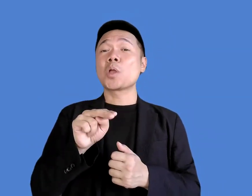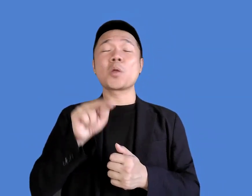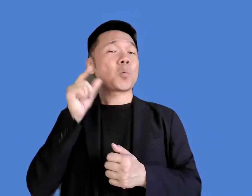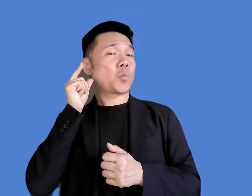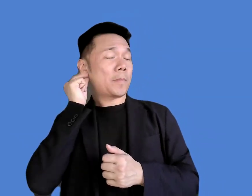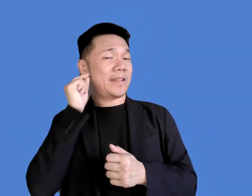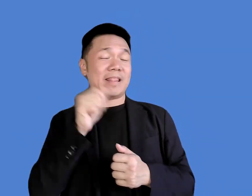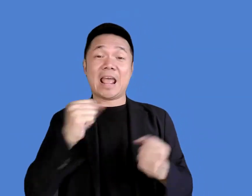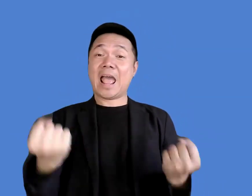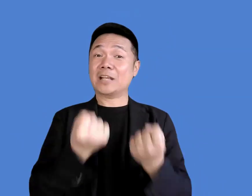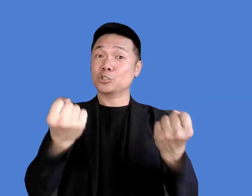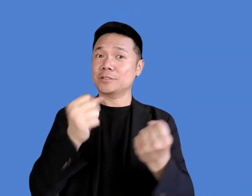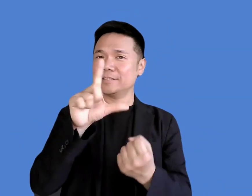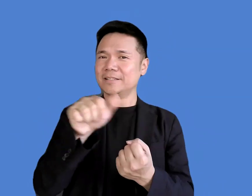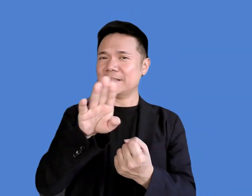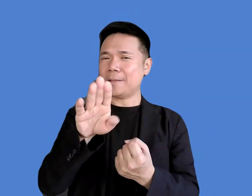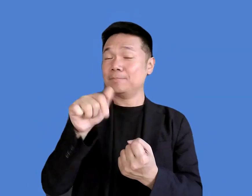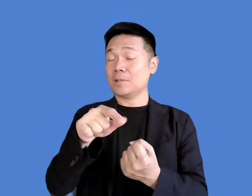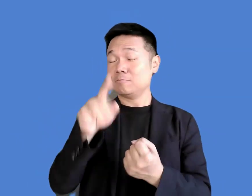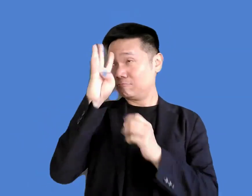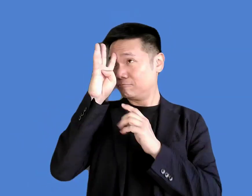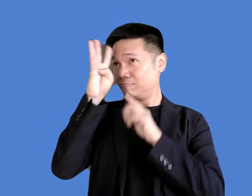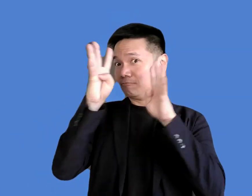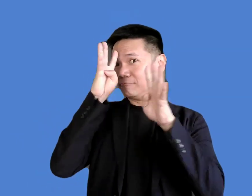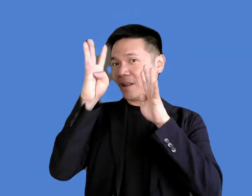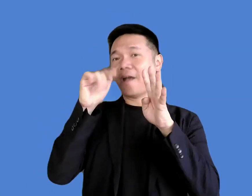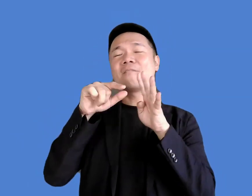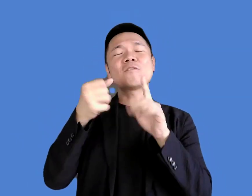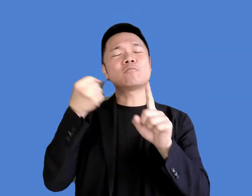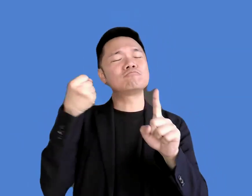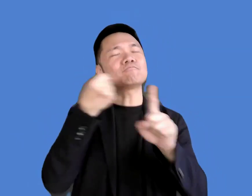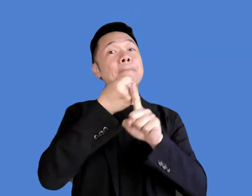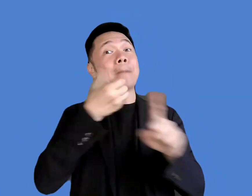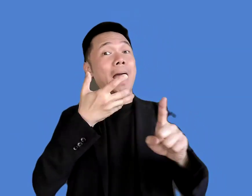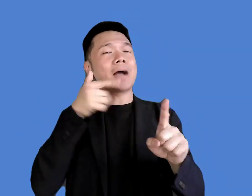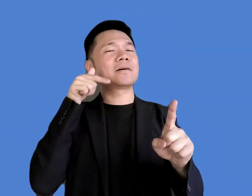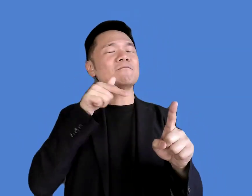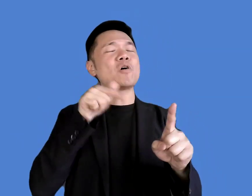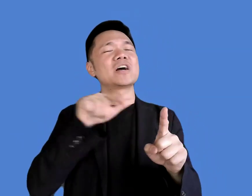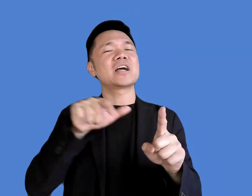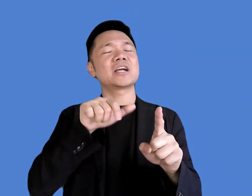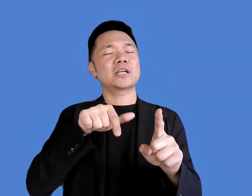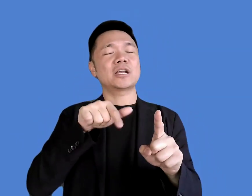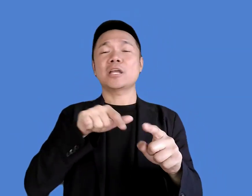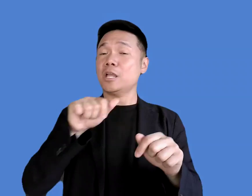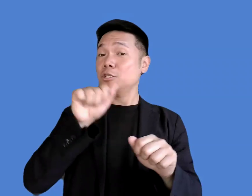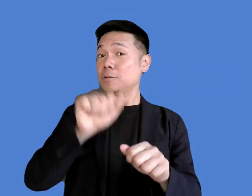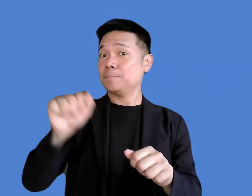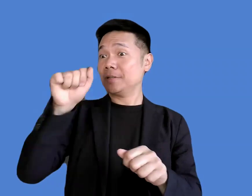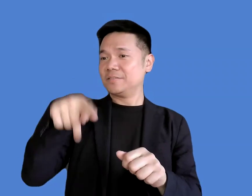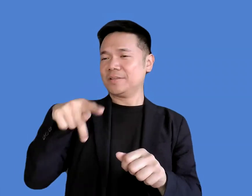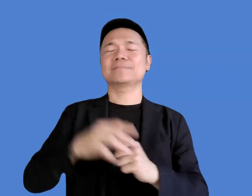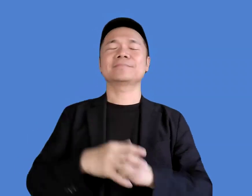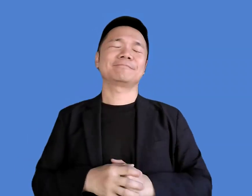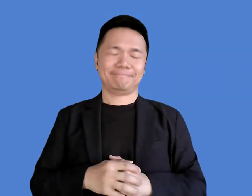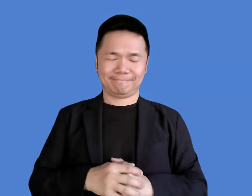Lab, the innovation and impact for gender equality in the Asia Pacific region. It's very exciting